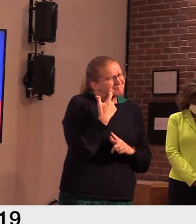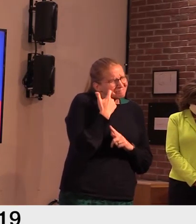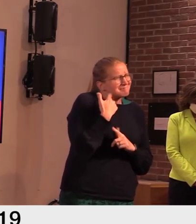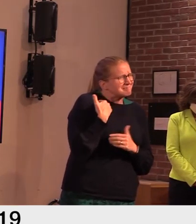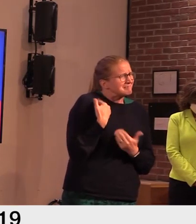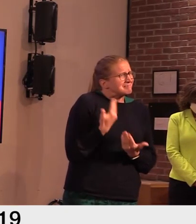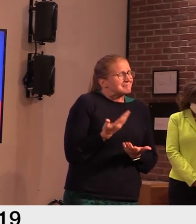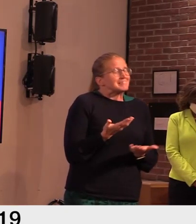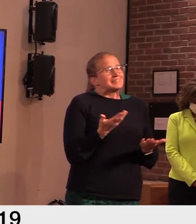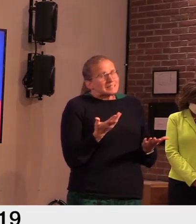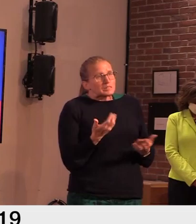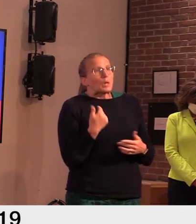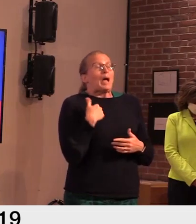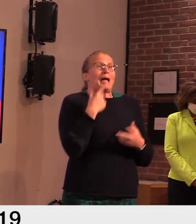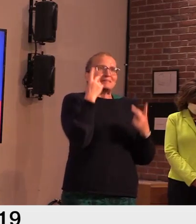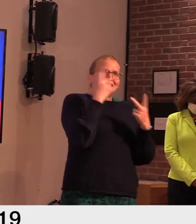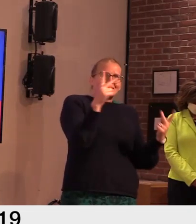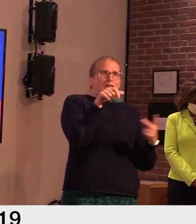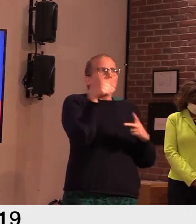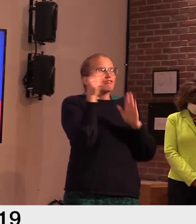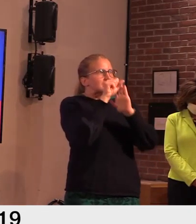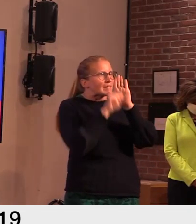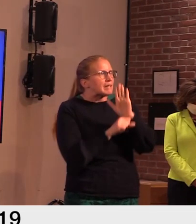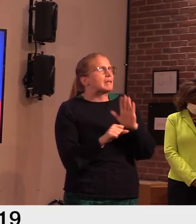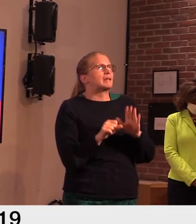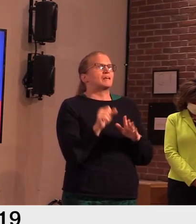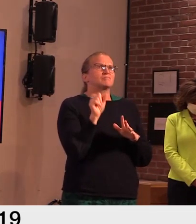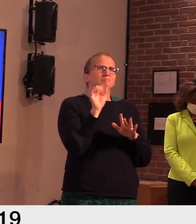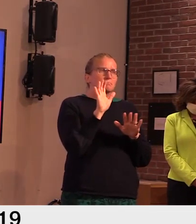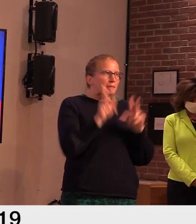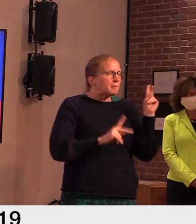that's just not that long. And so